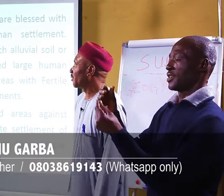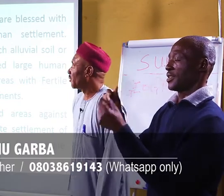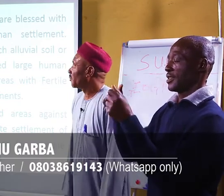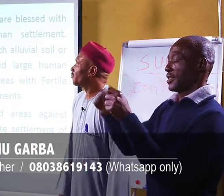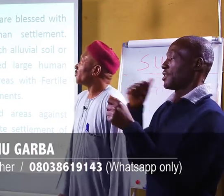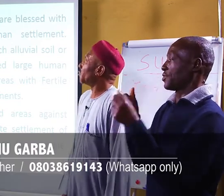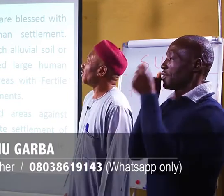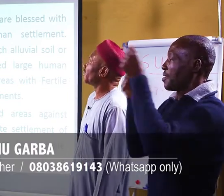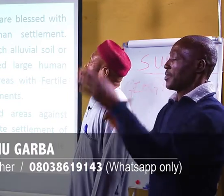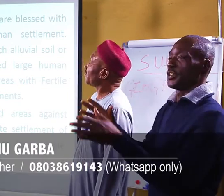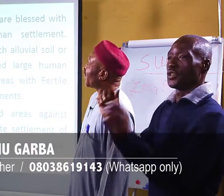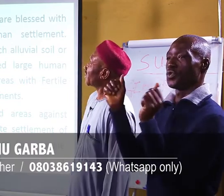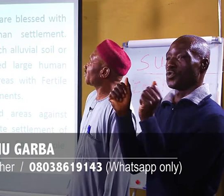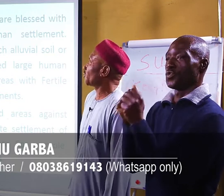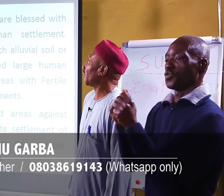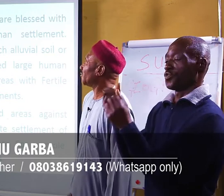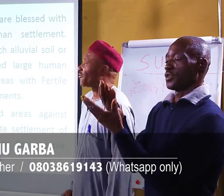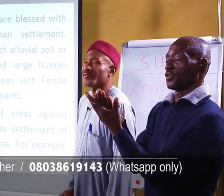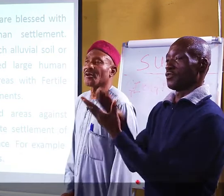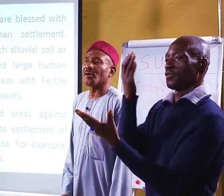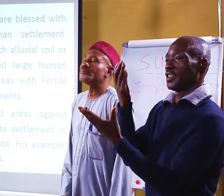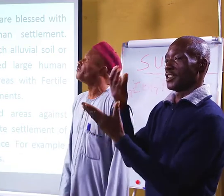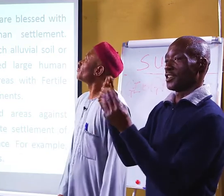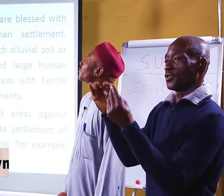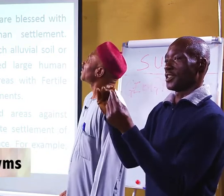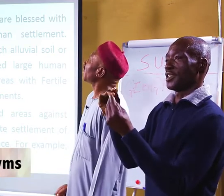blessed with fertile soil